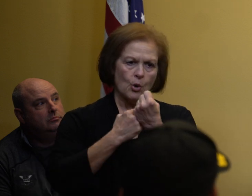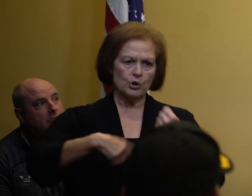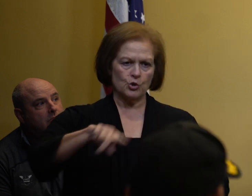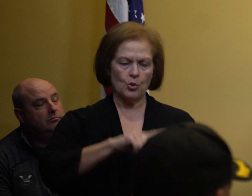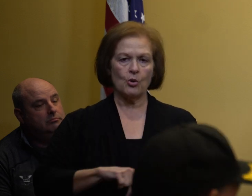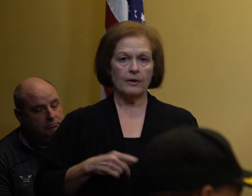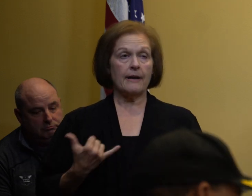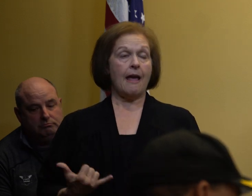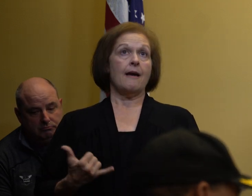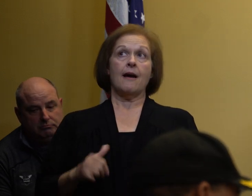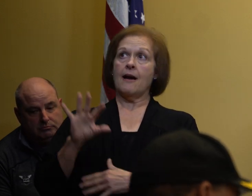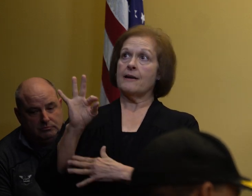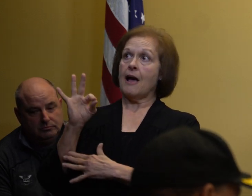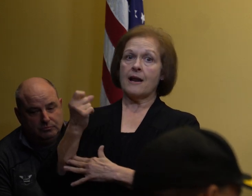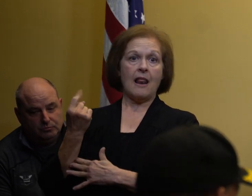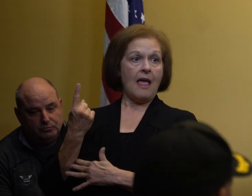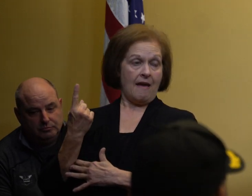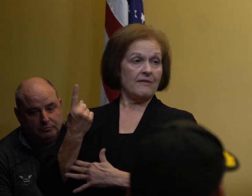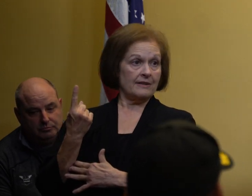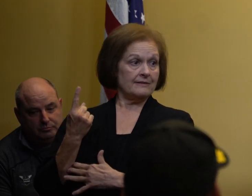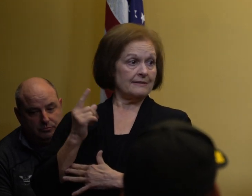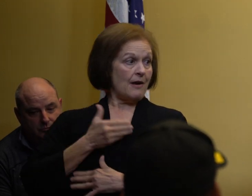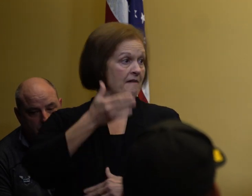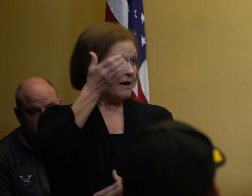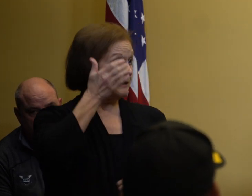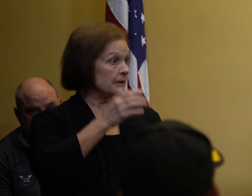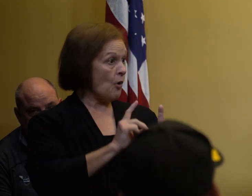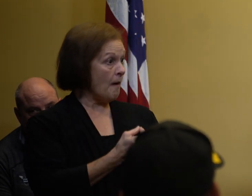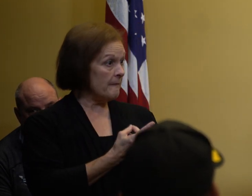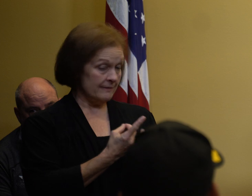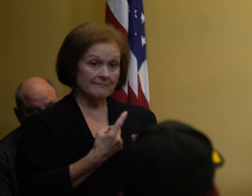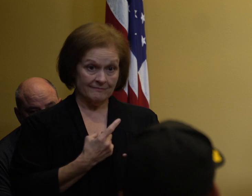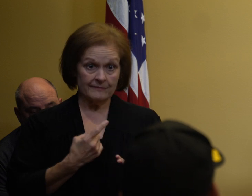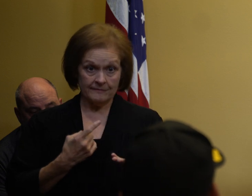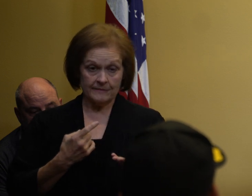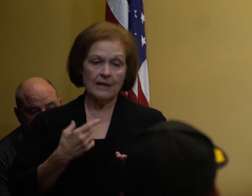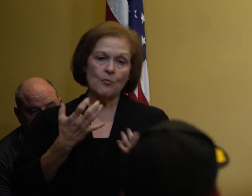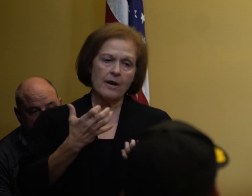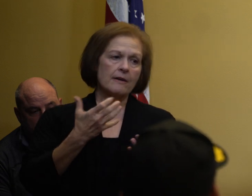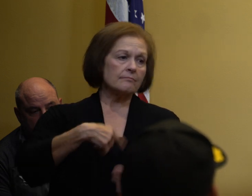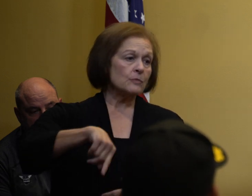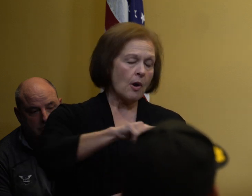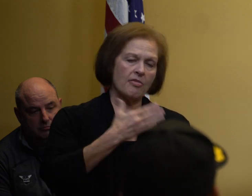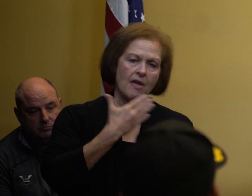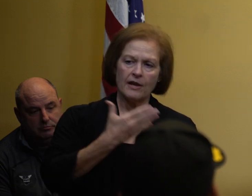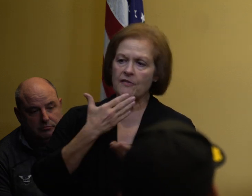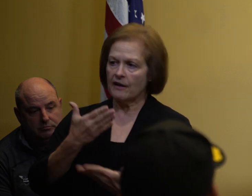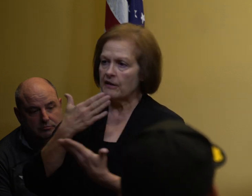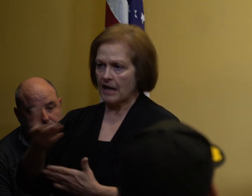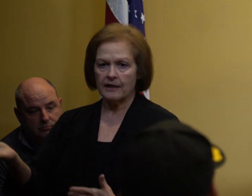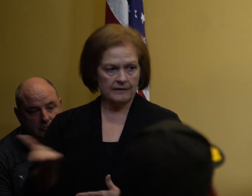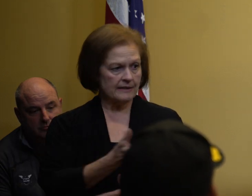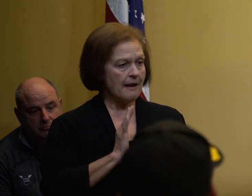I adorn my fire department, but again, public safety team, just thank you for what you do and how you show up. We want